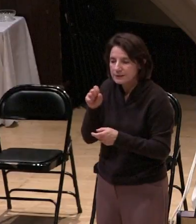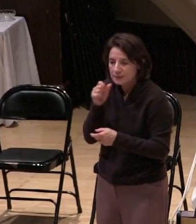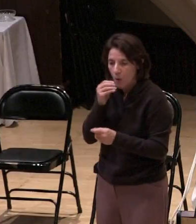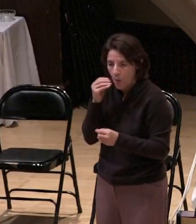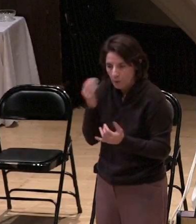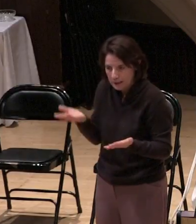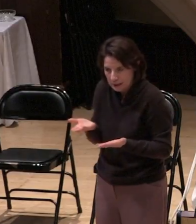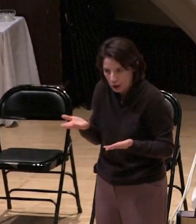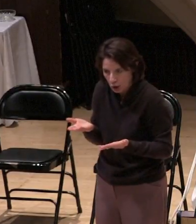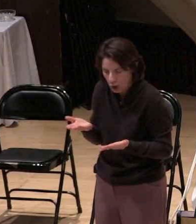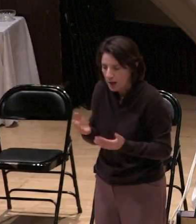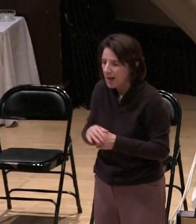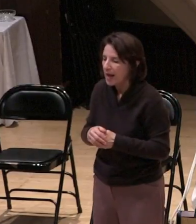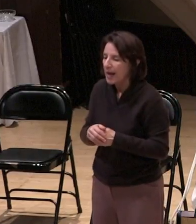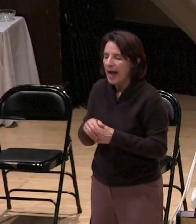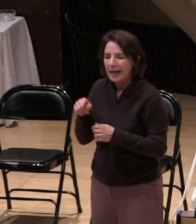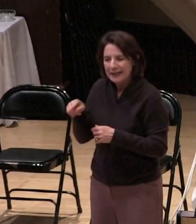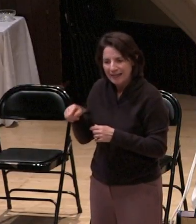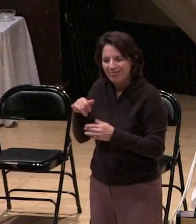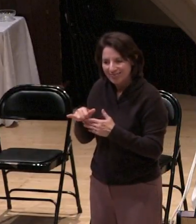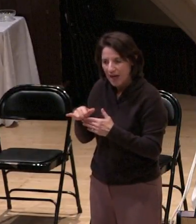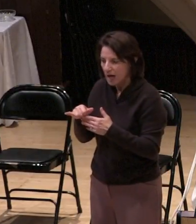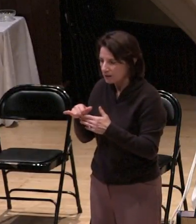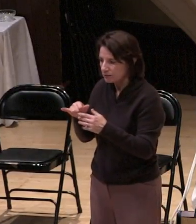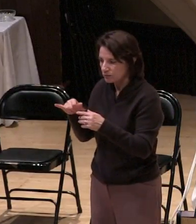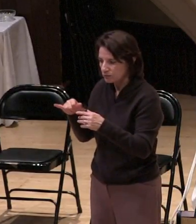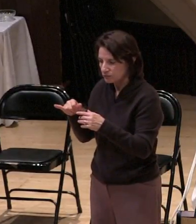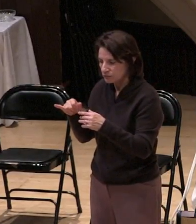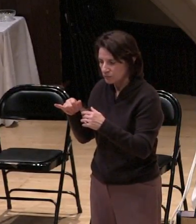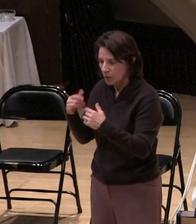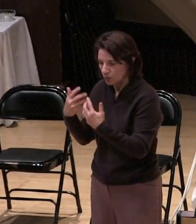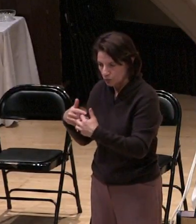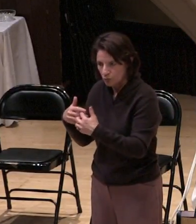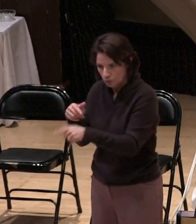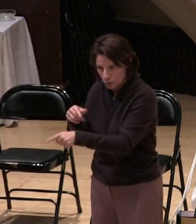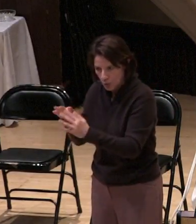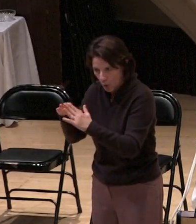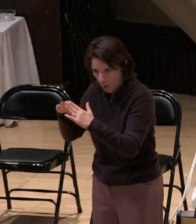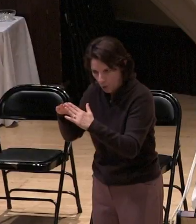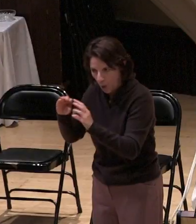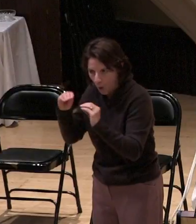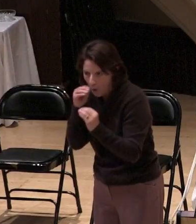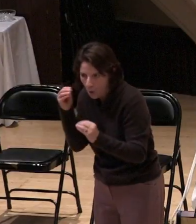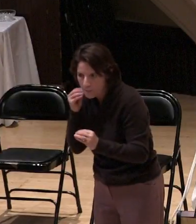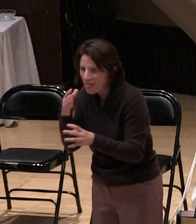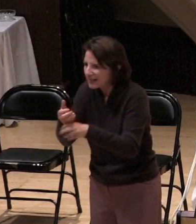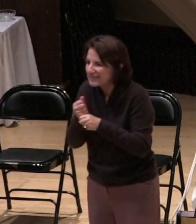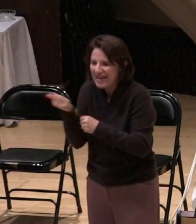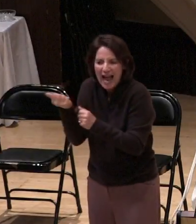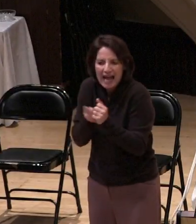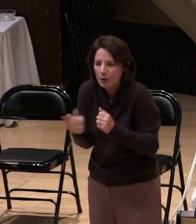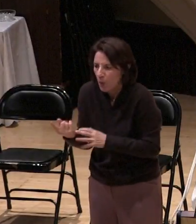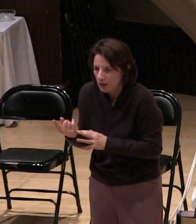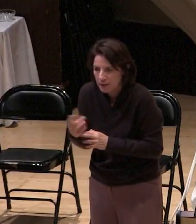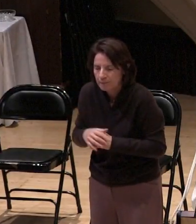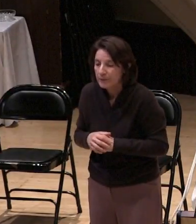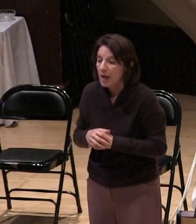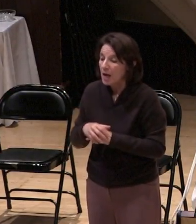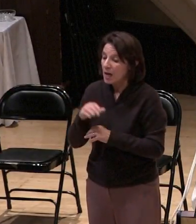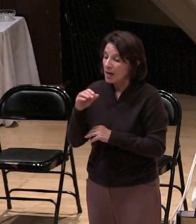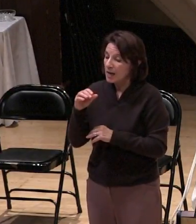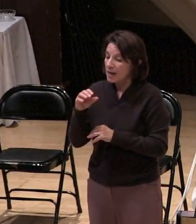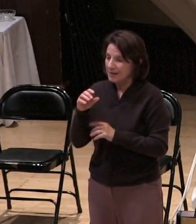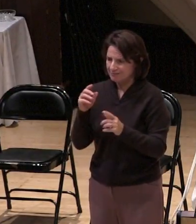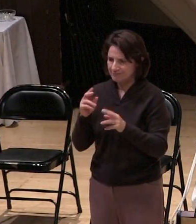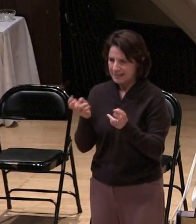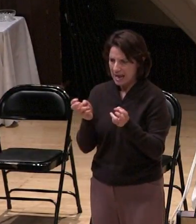home. And it said in the article that in September, when Mother Teresa was canonized, that Sister Grace